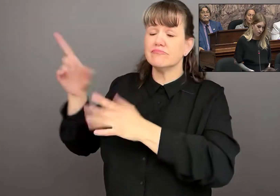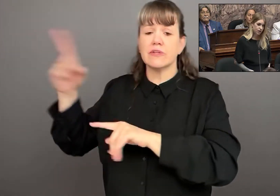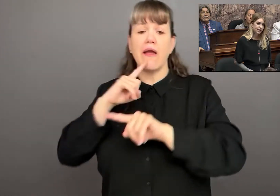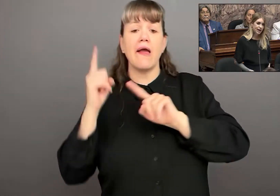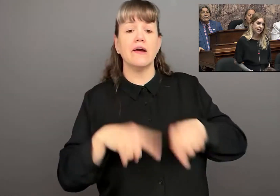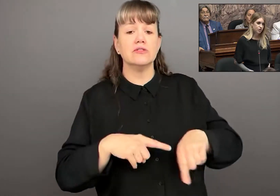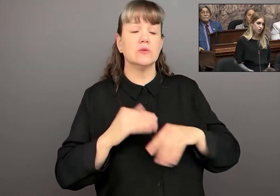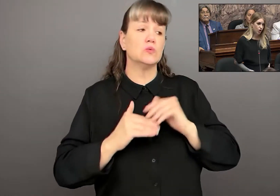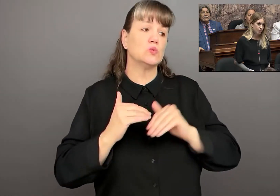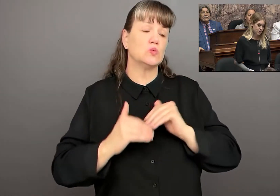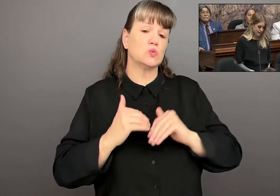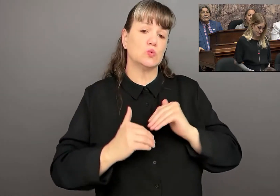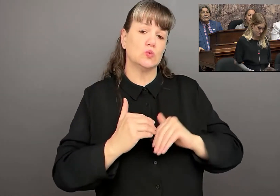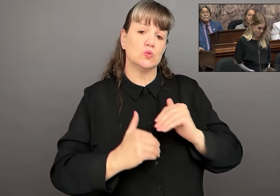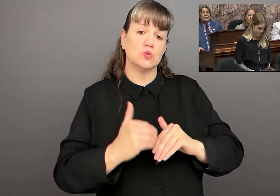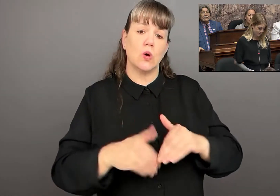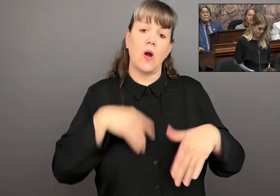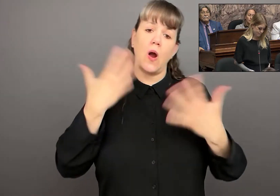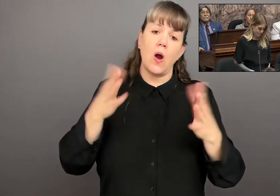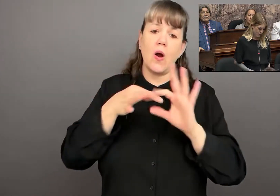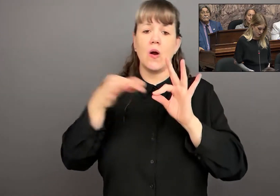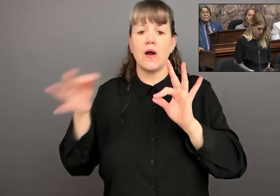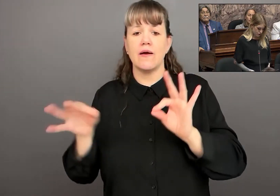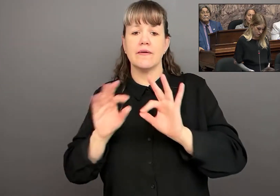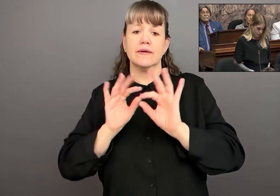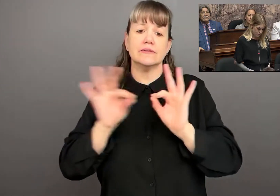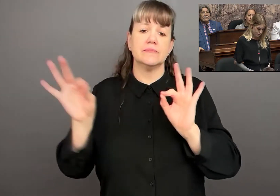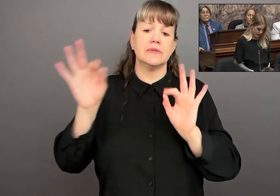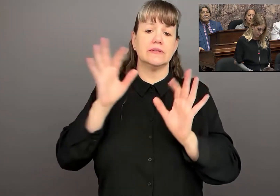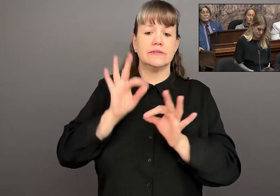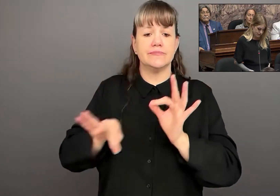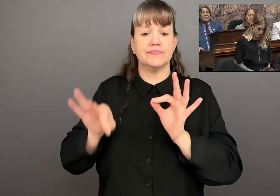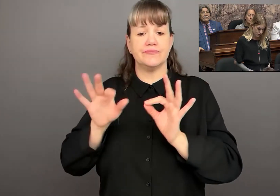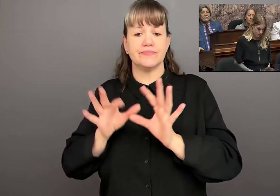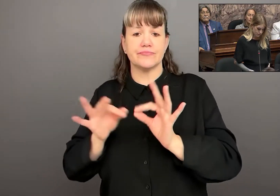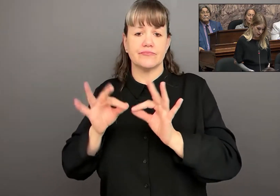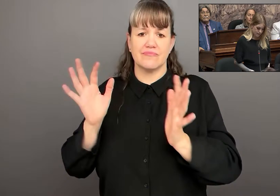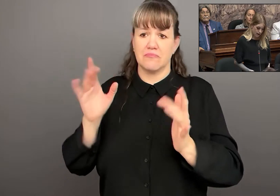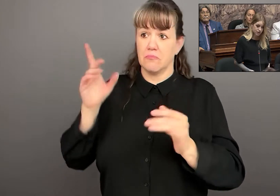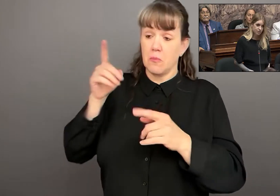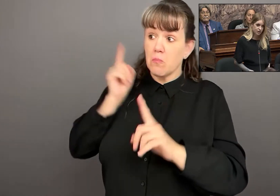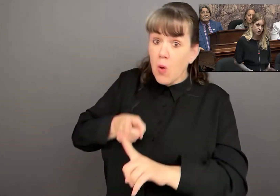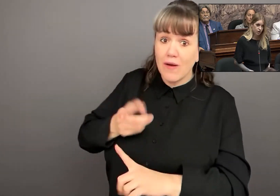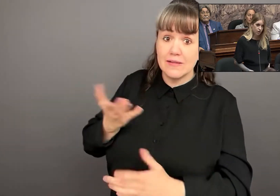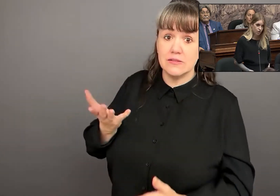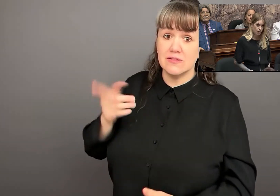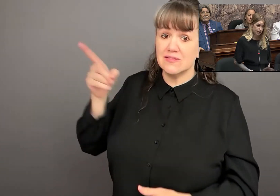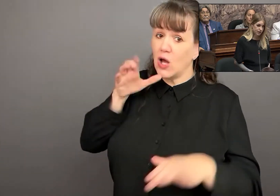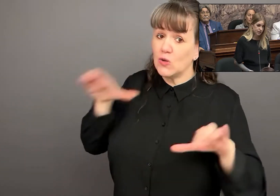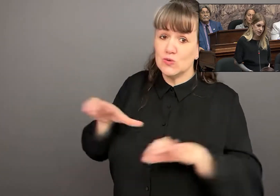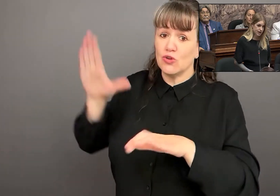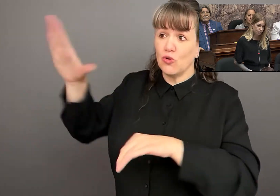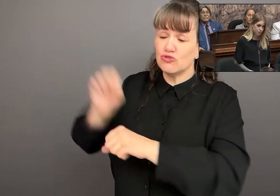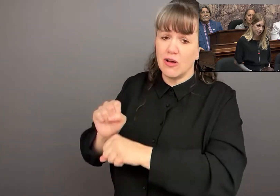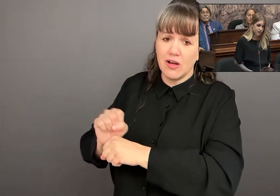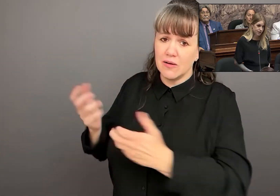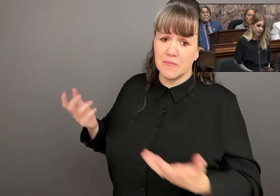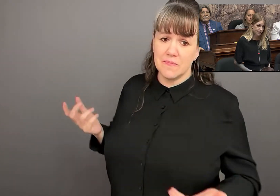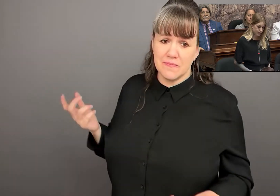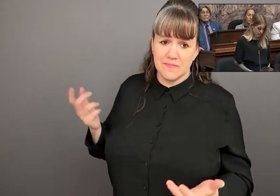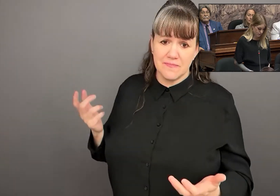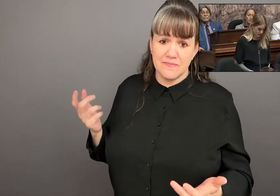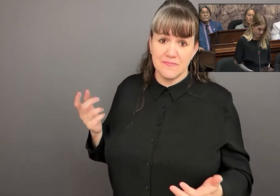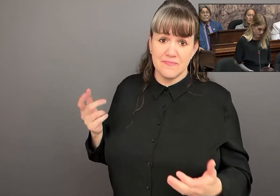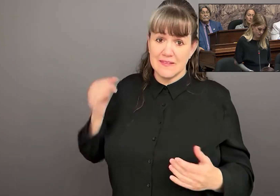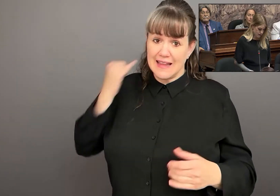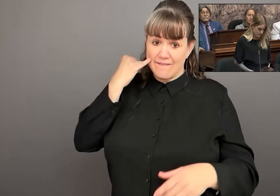that they aren't getting the job done. So if the Health Minister and the Housing Minister are not willing to take responsibility